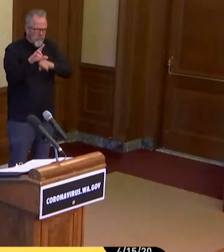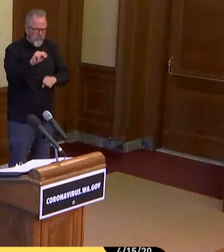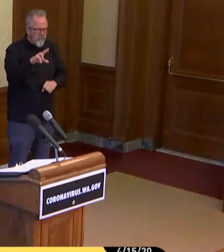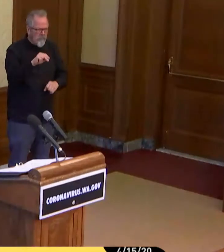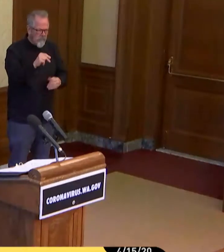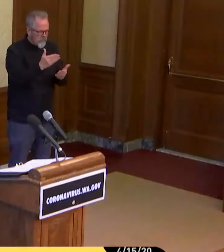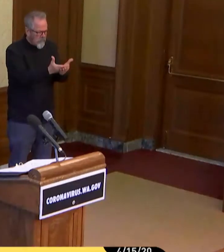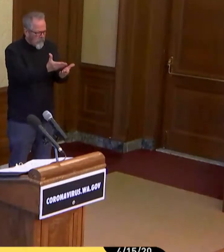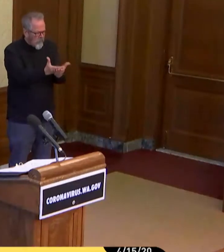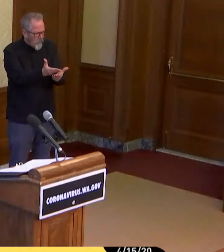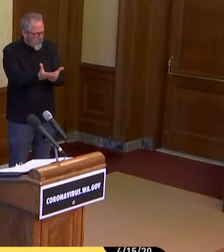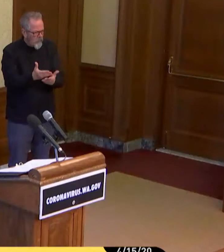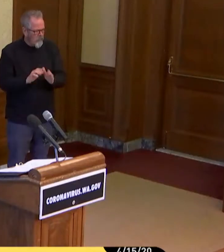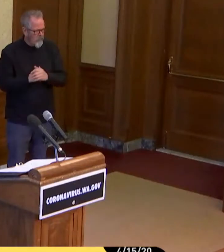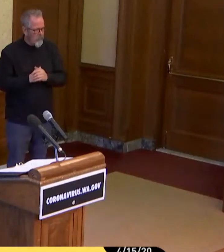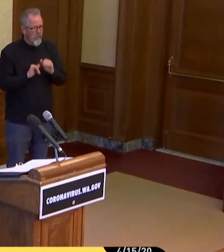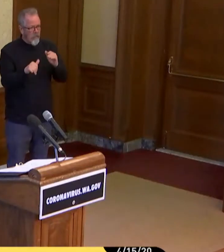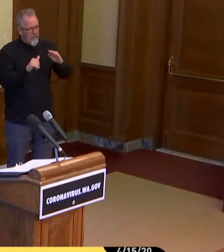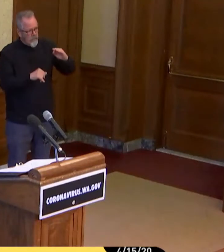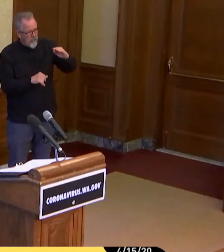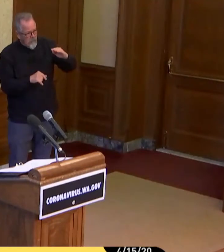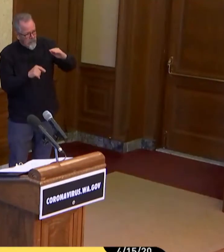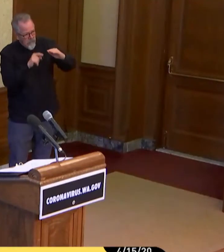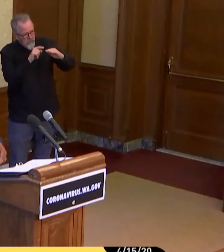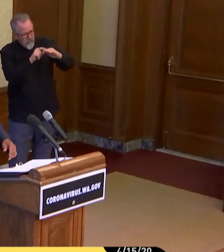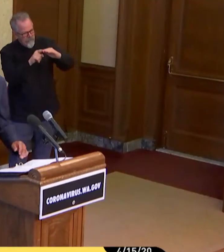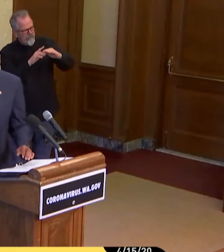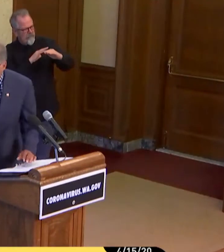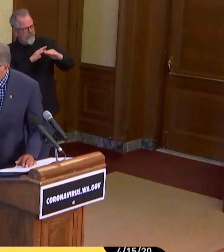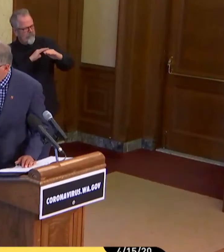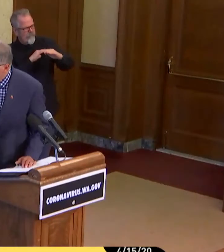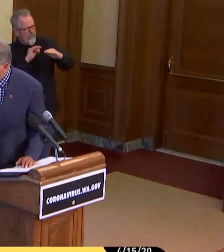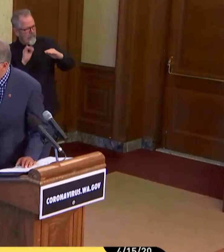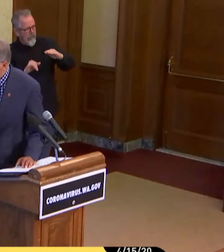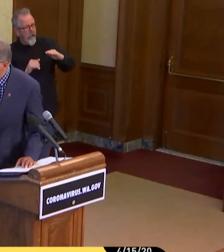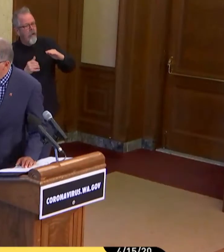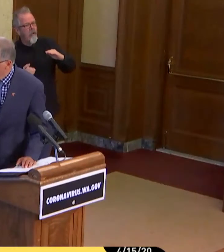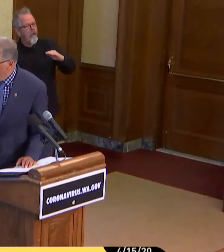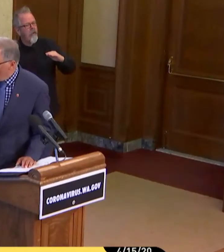as to the fatalities per day.